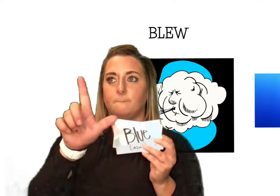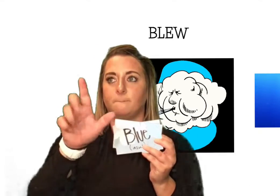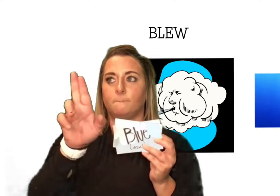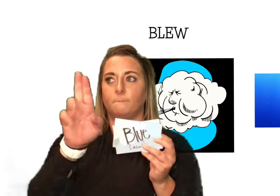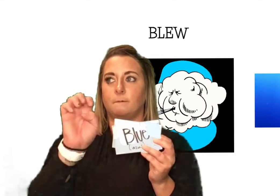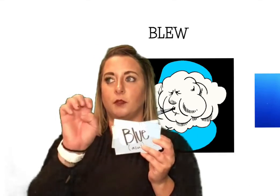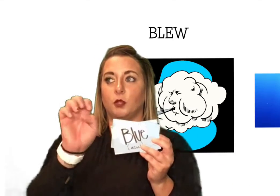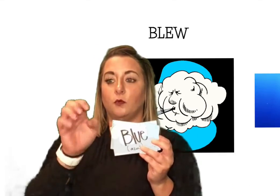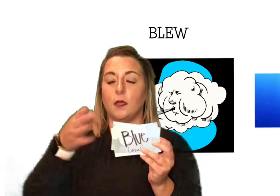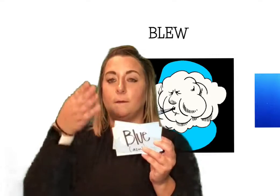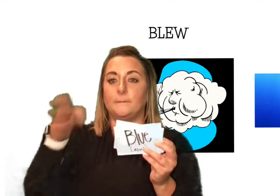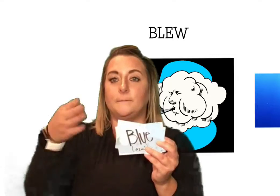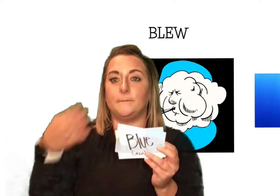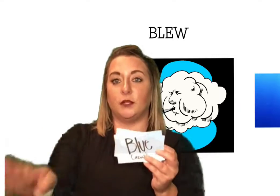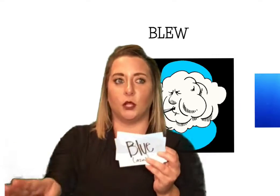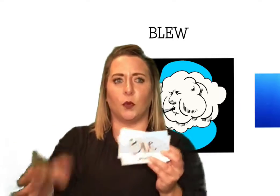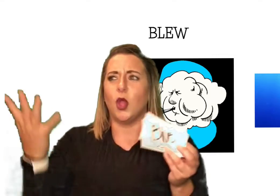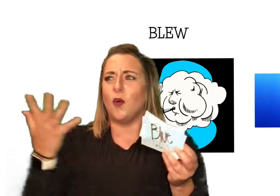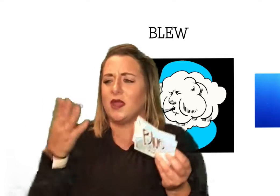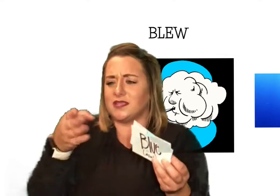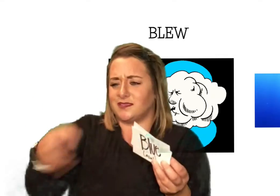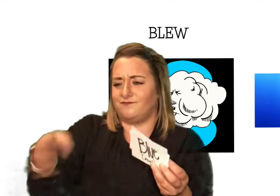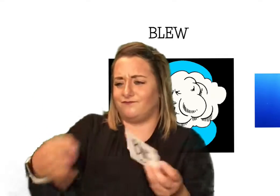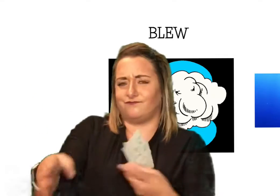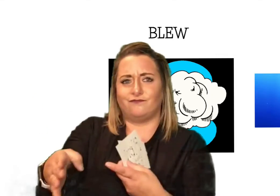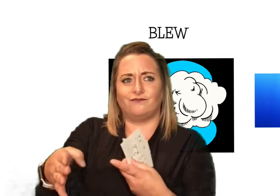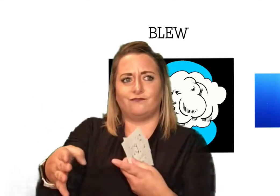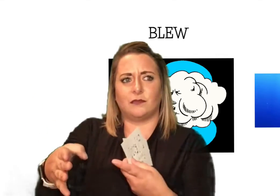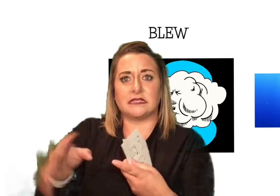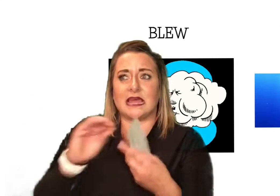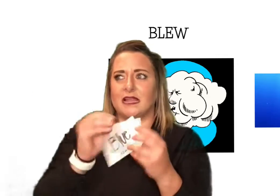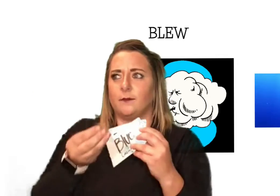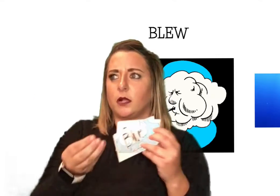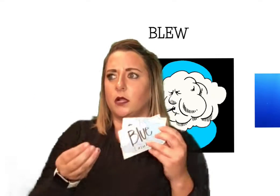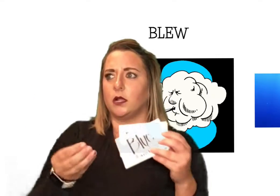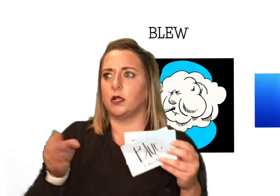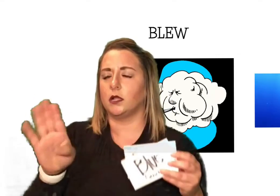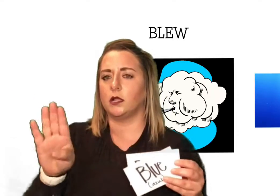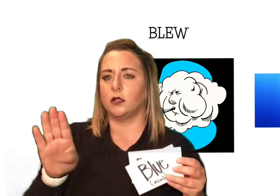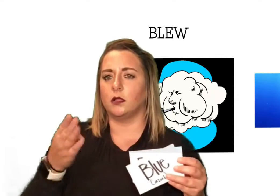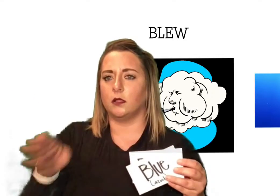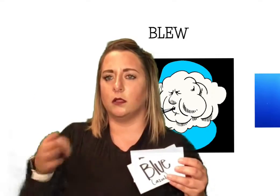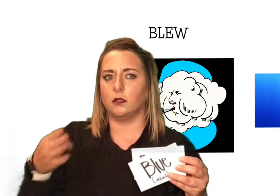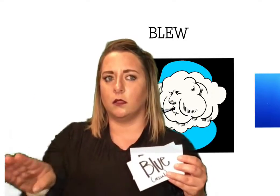This blue. What is that a number?